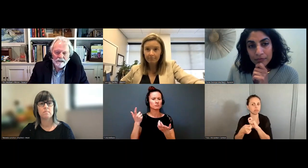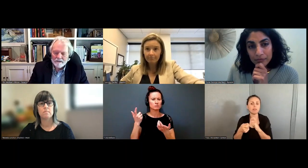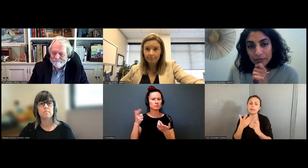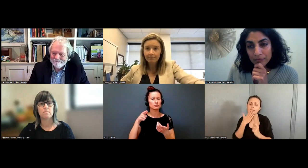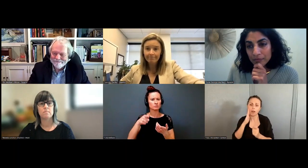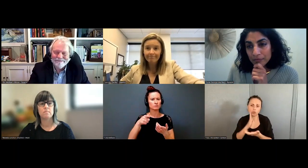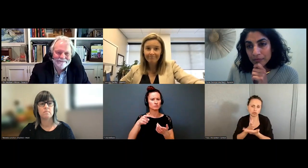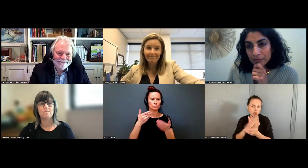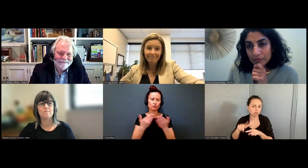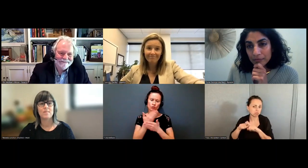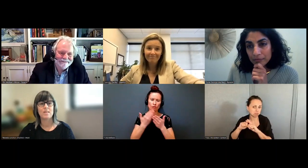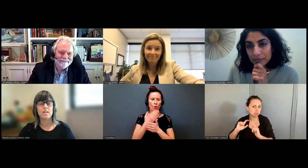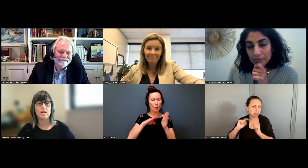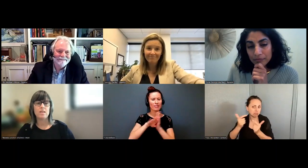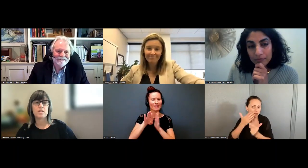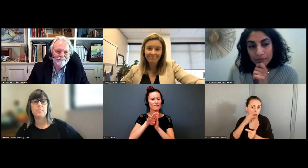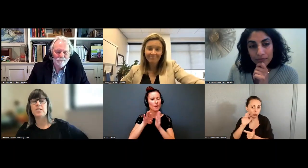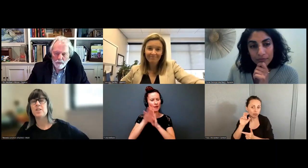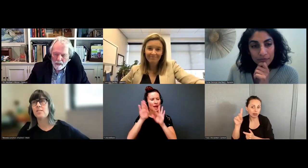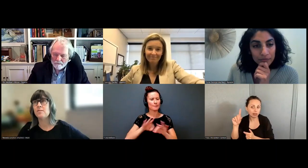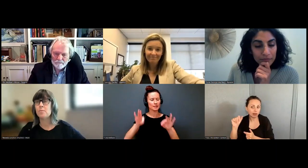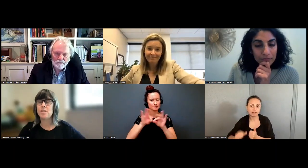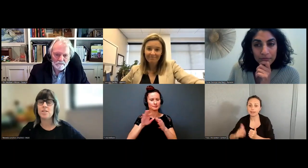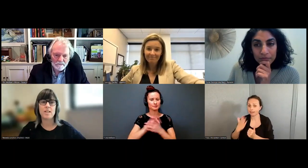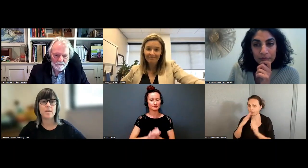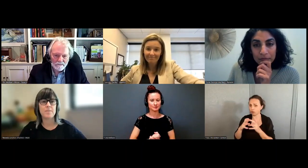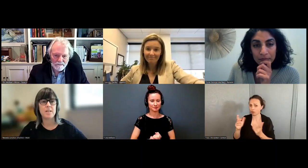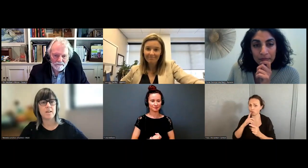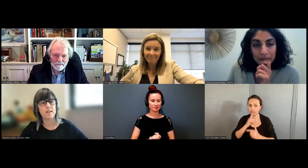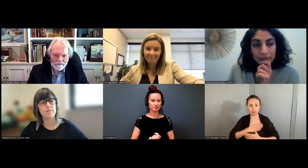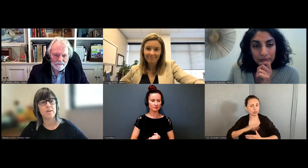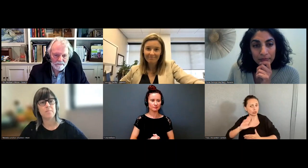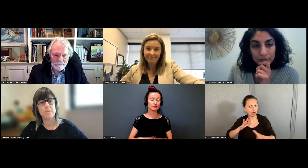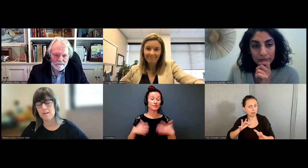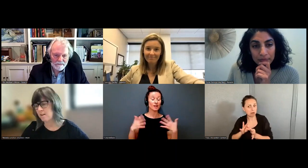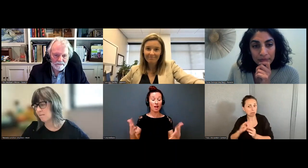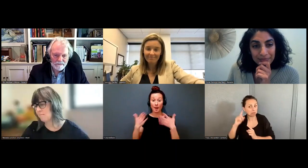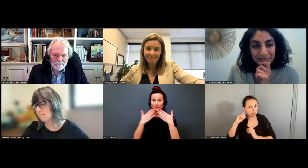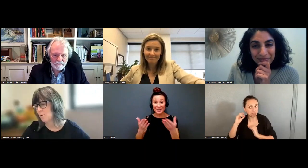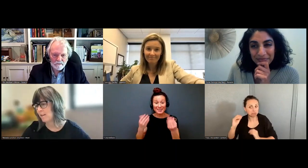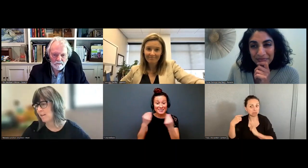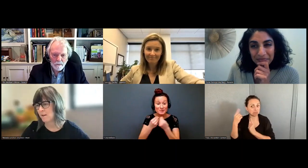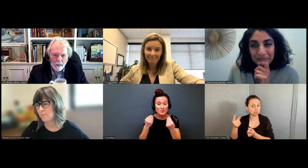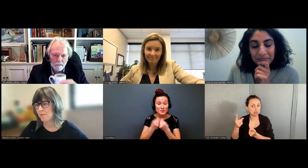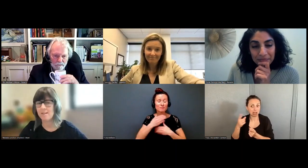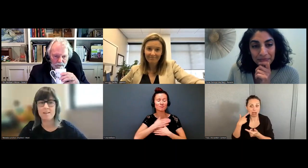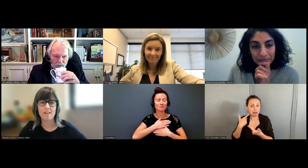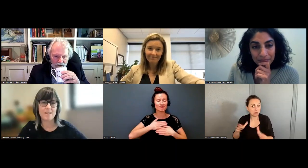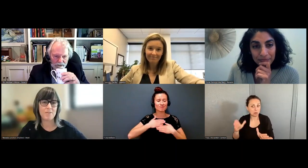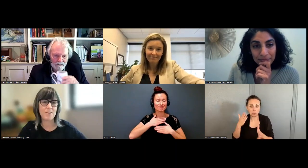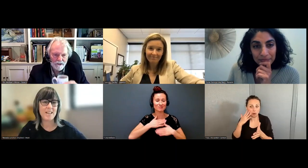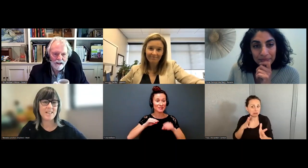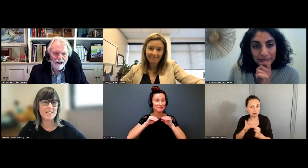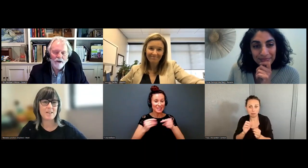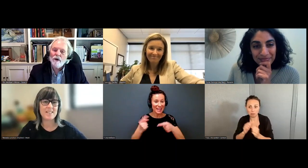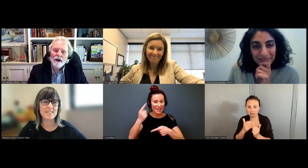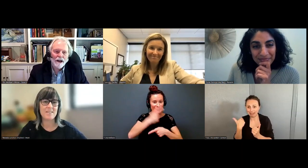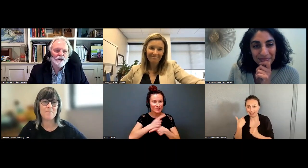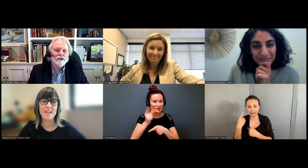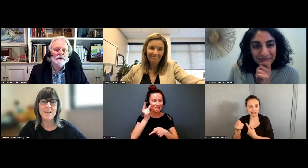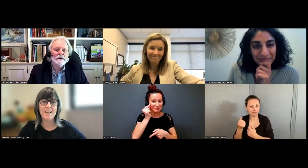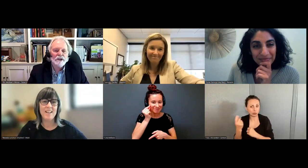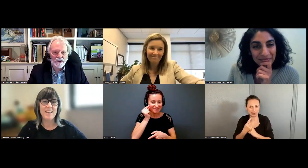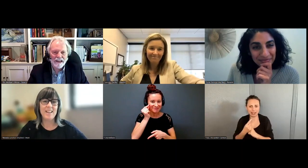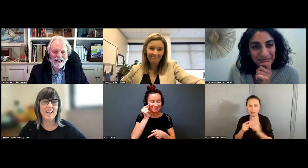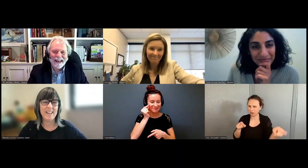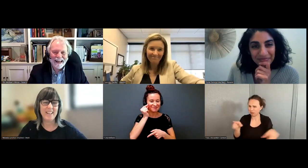you, Brenda. Thank you so much. I appreciate that update. I have not been quite keeping up with it in the last few days, but that's well,